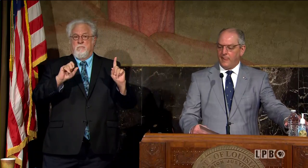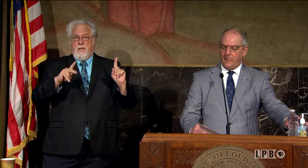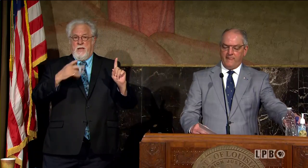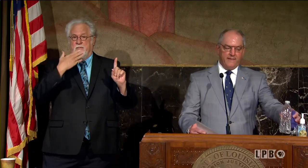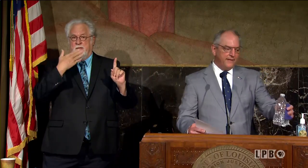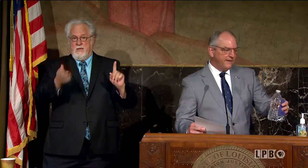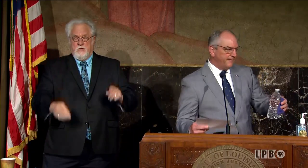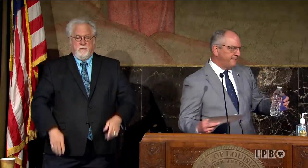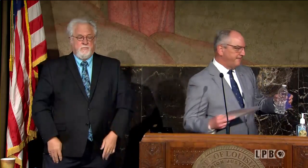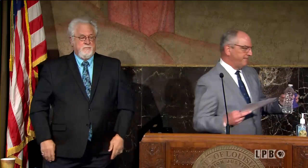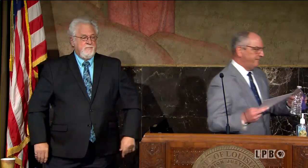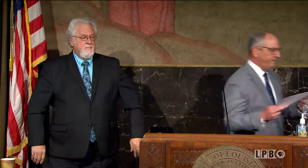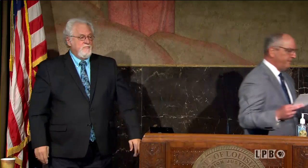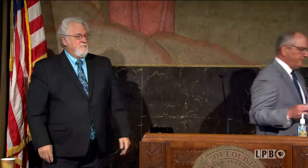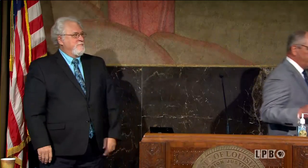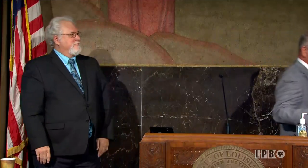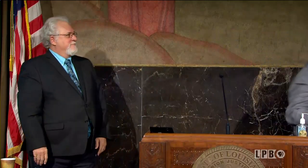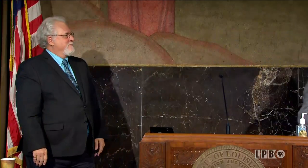Thank you.